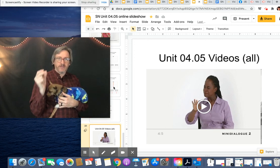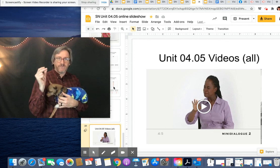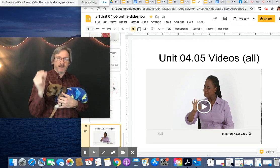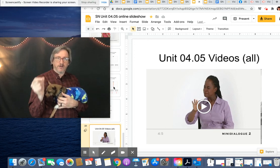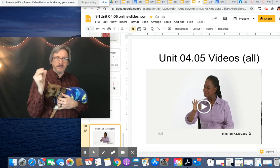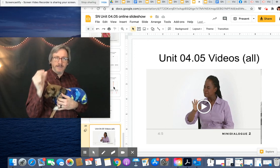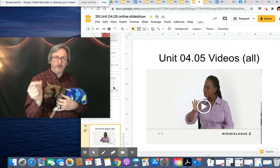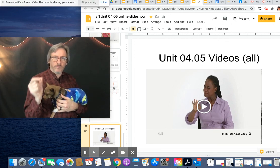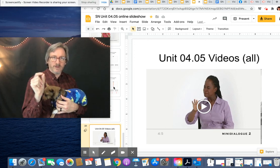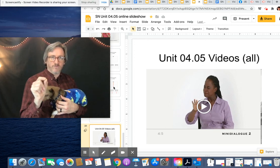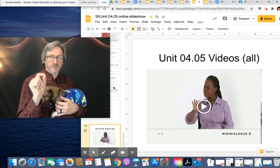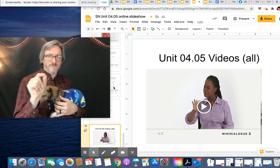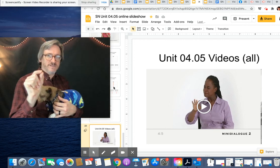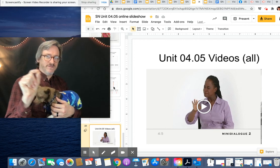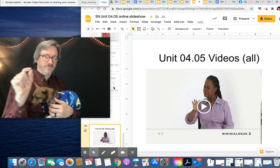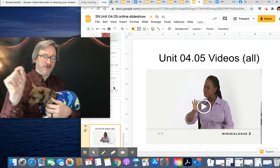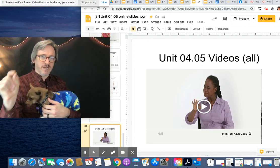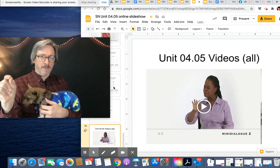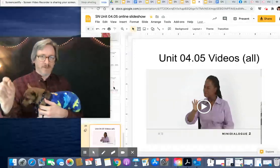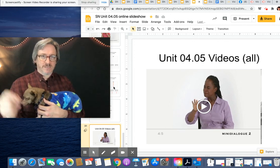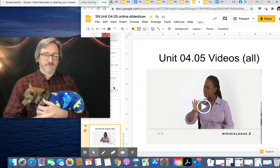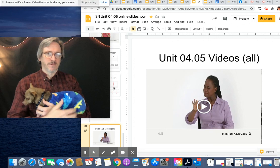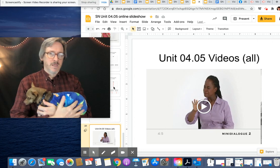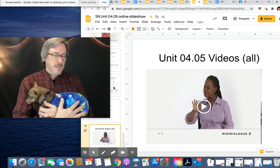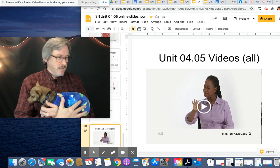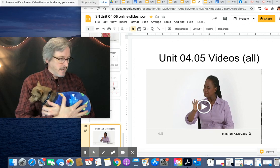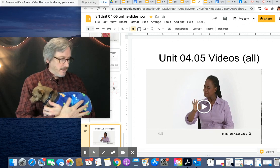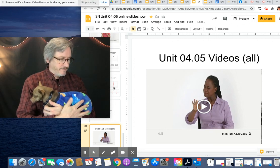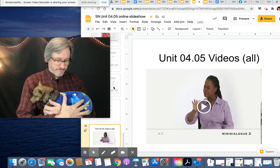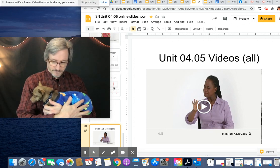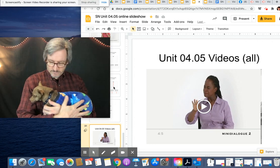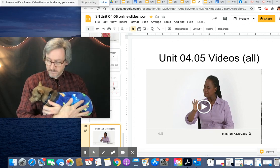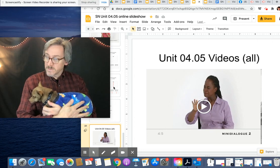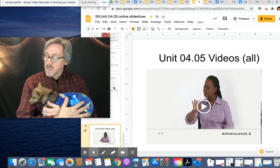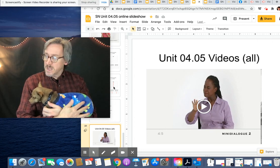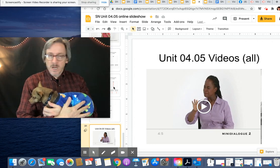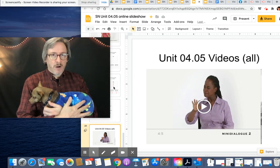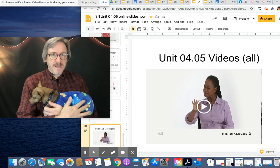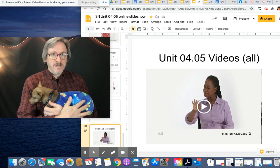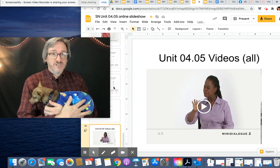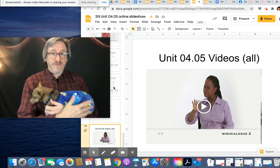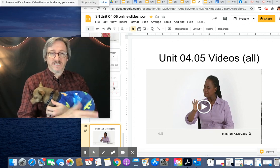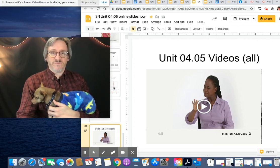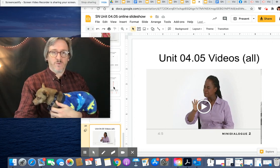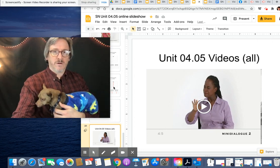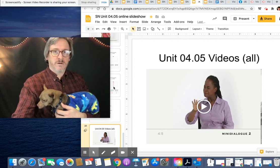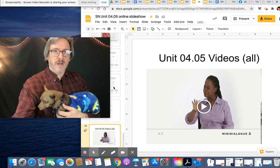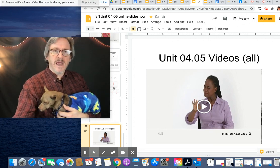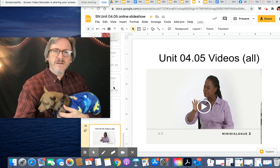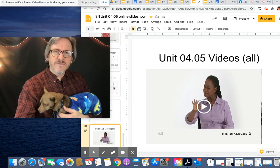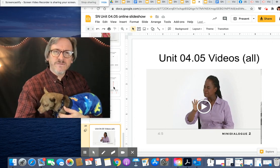like quick fire little reinforcements of different topics. All right, so that's